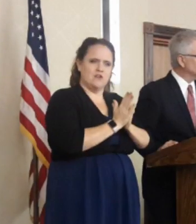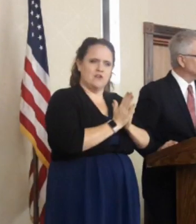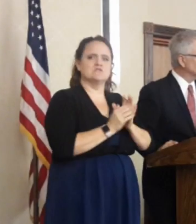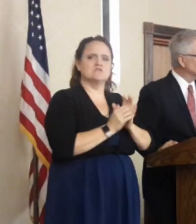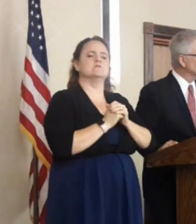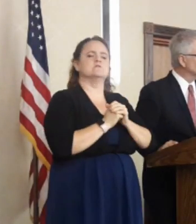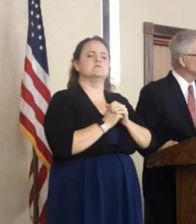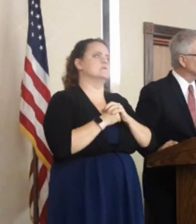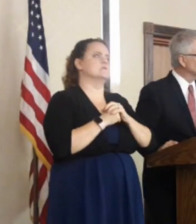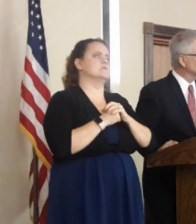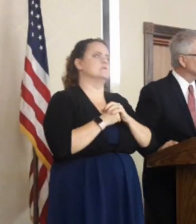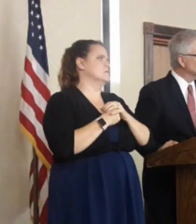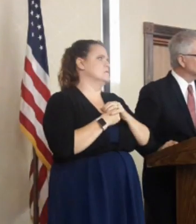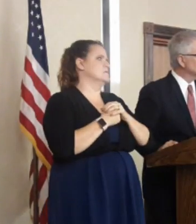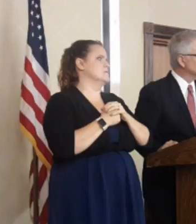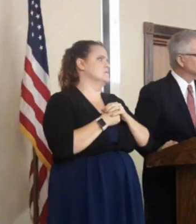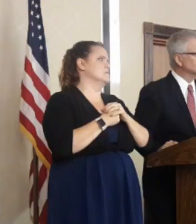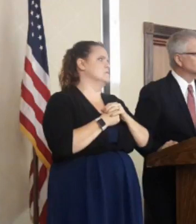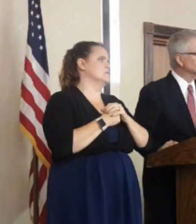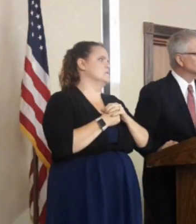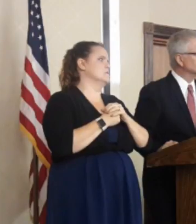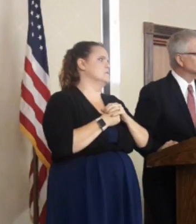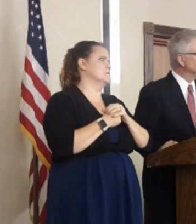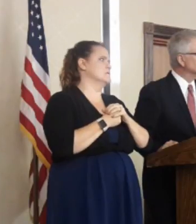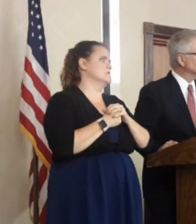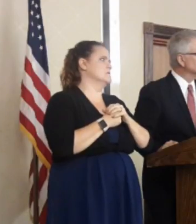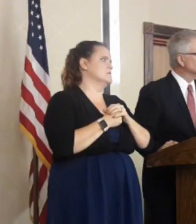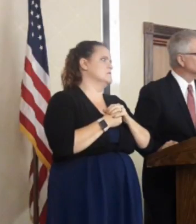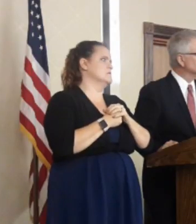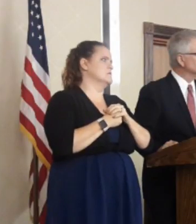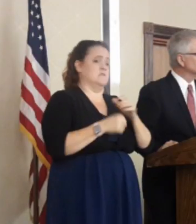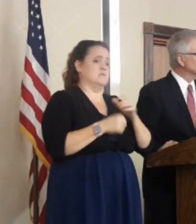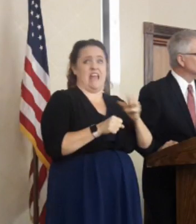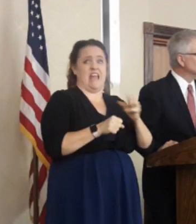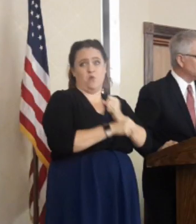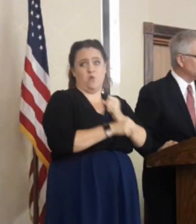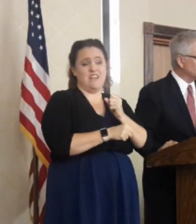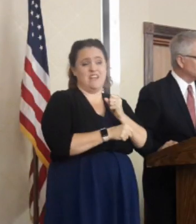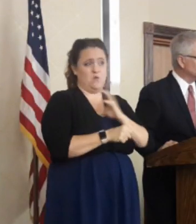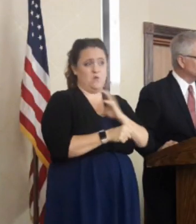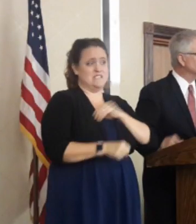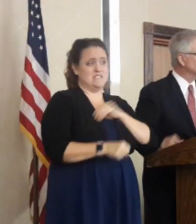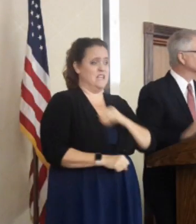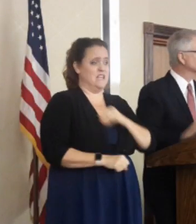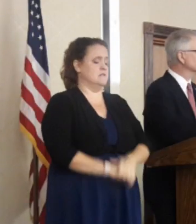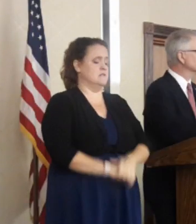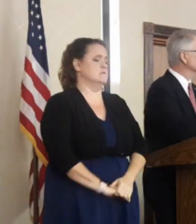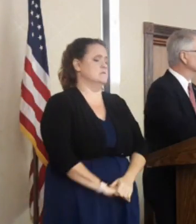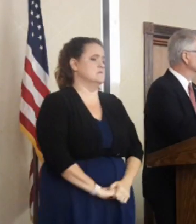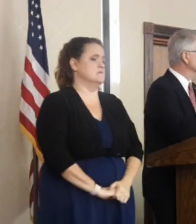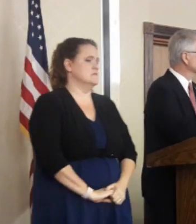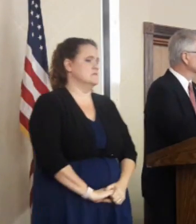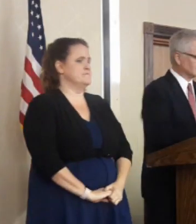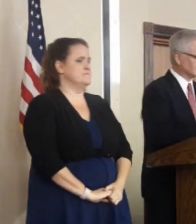word out there, because this is a winnable seat and we are going to take it. Thank you.